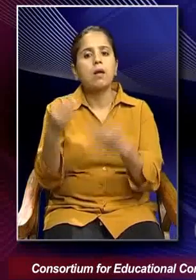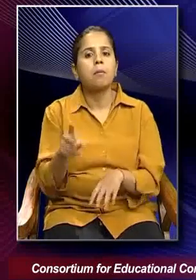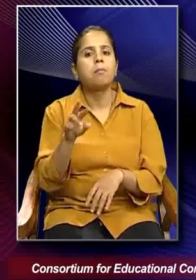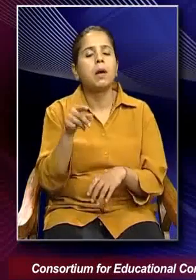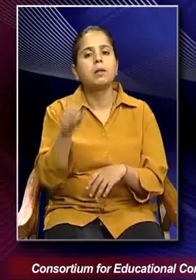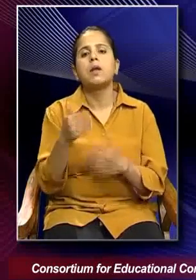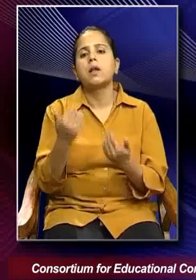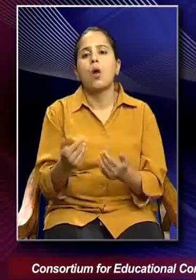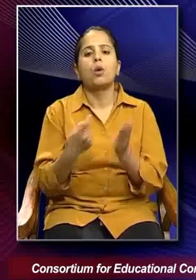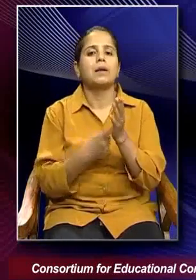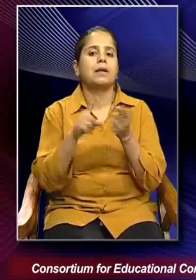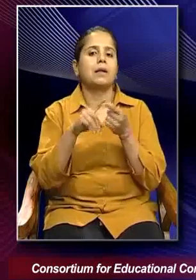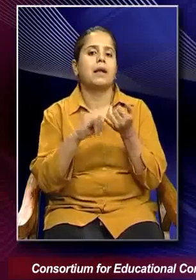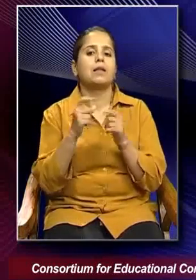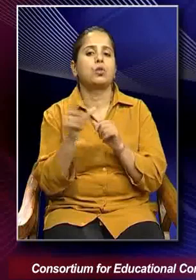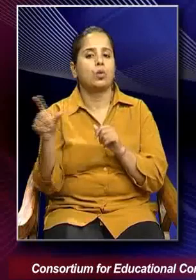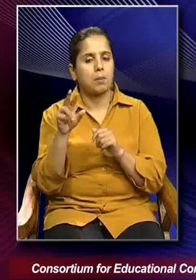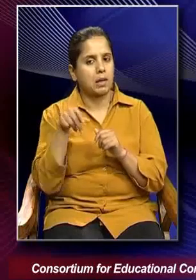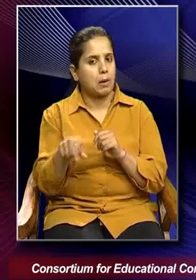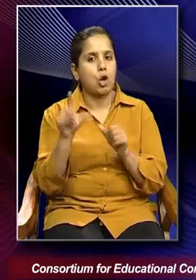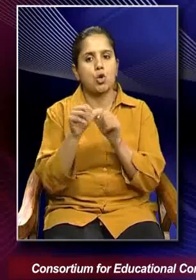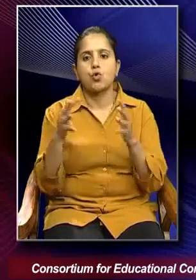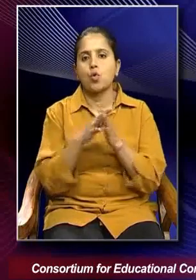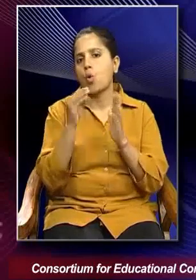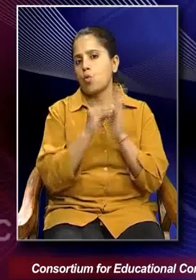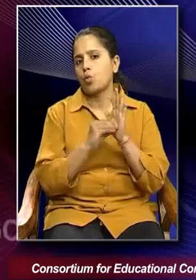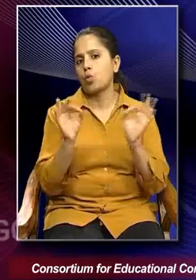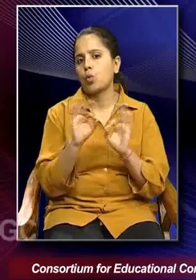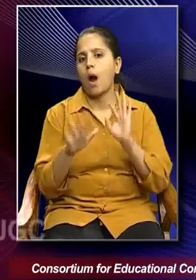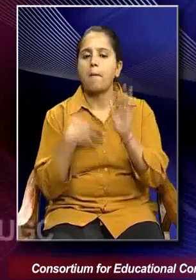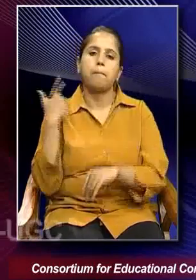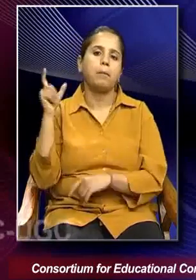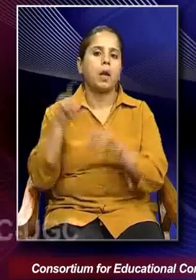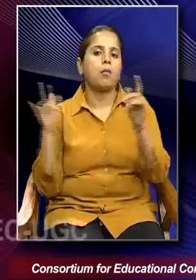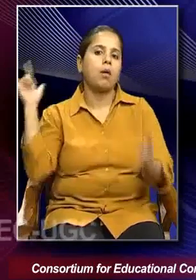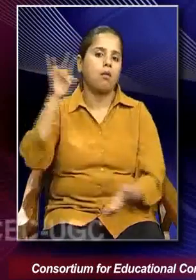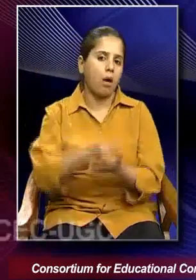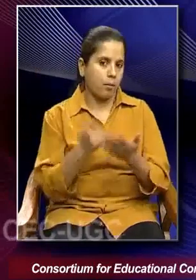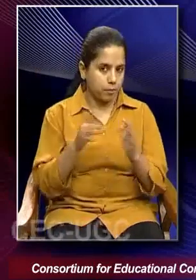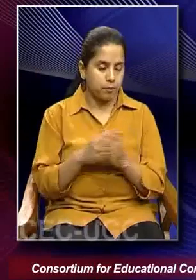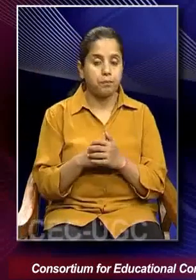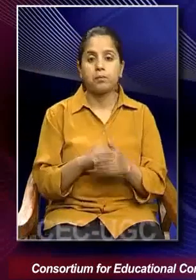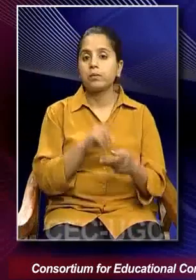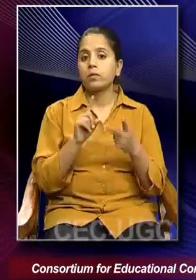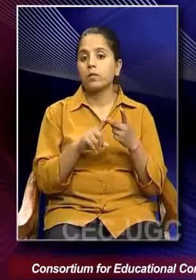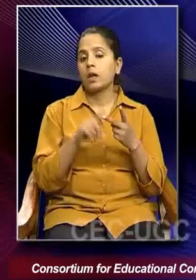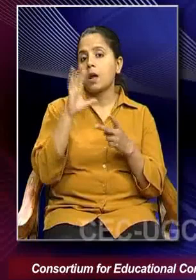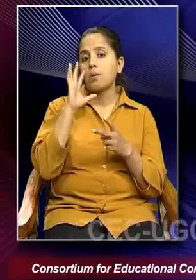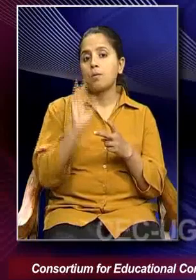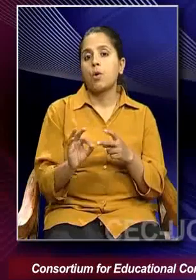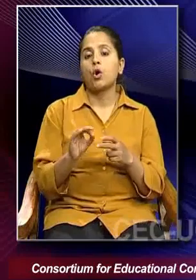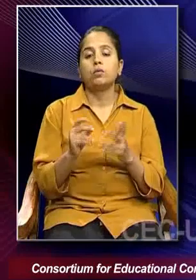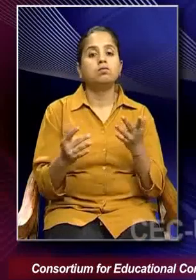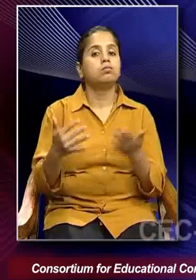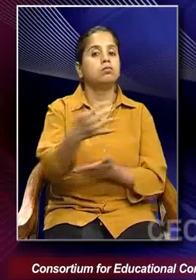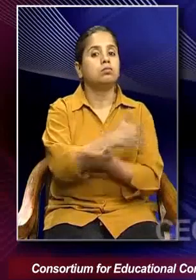be understood as the undocumented or illegal migrants. Now the second important source to